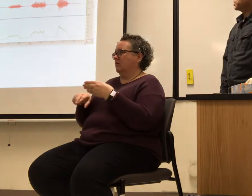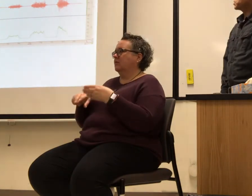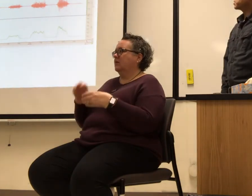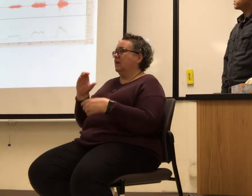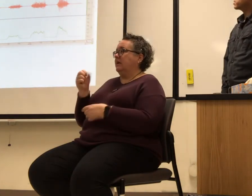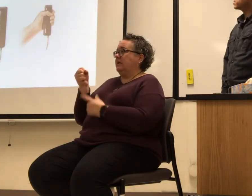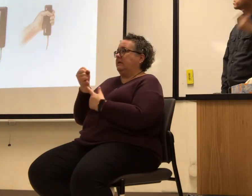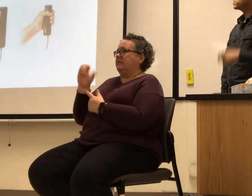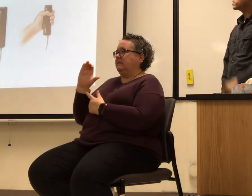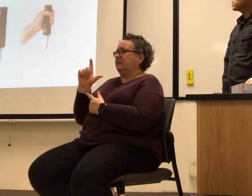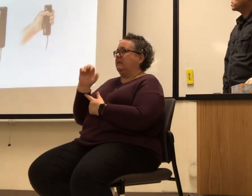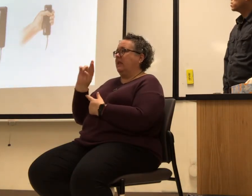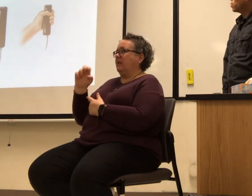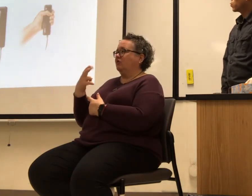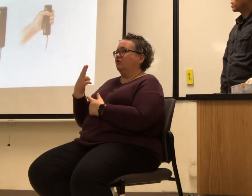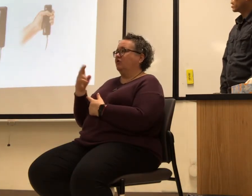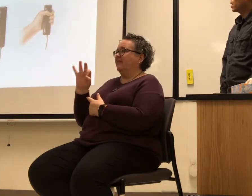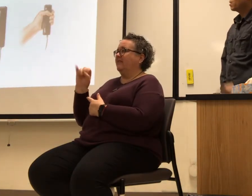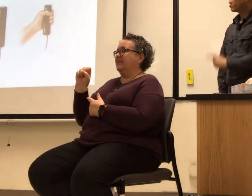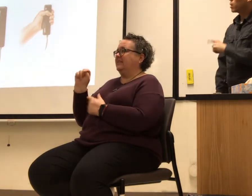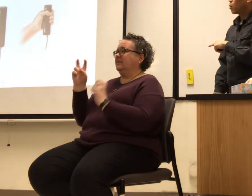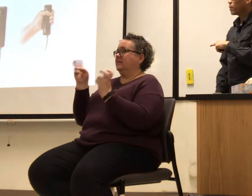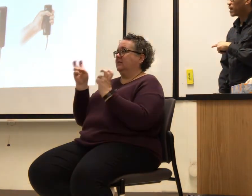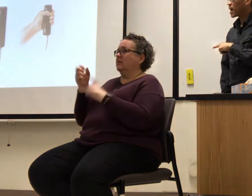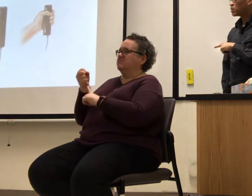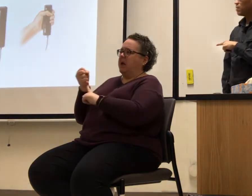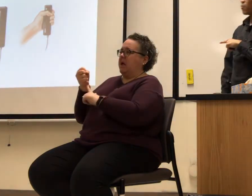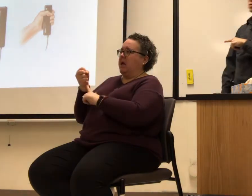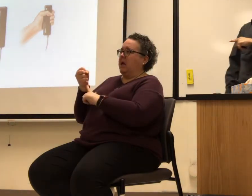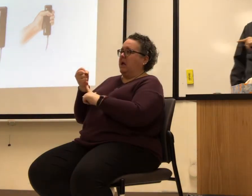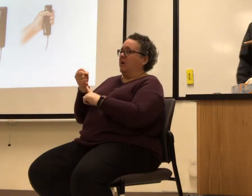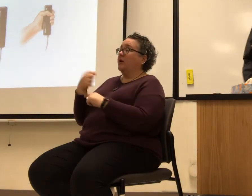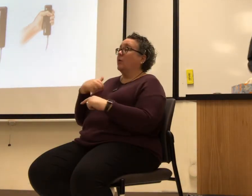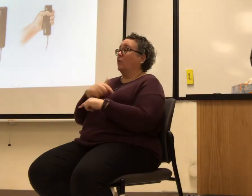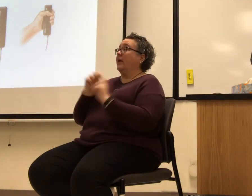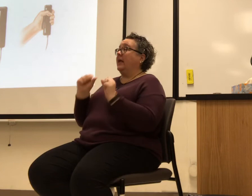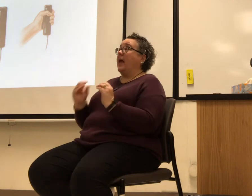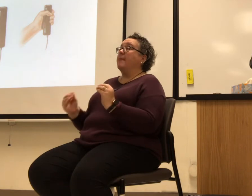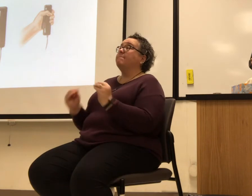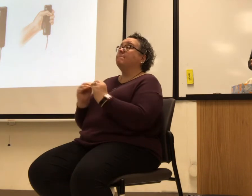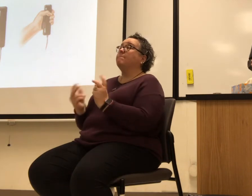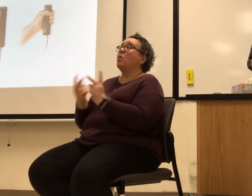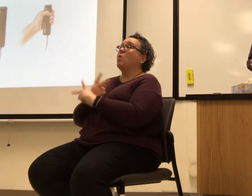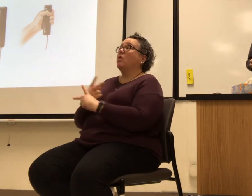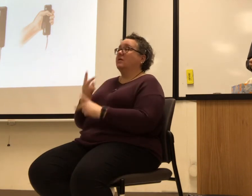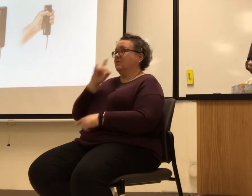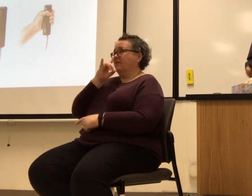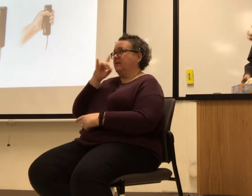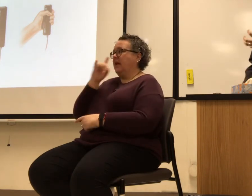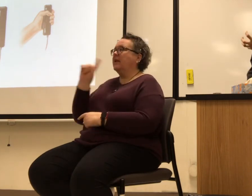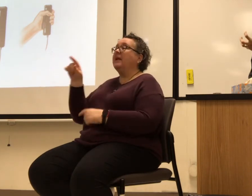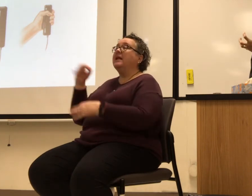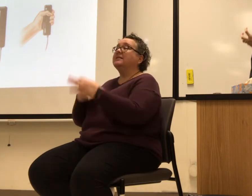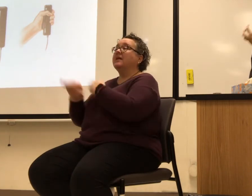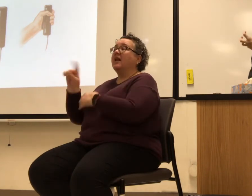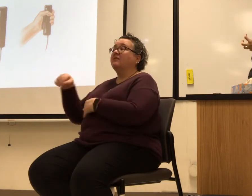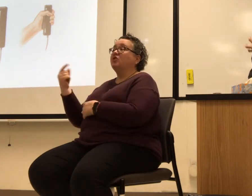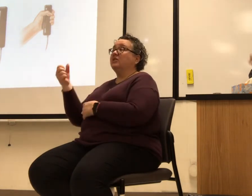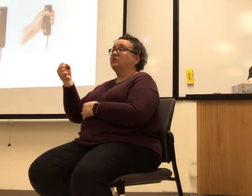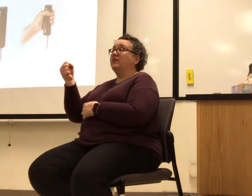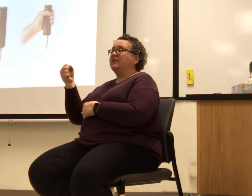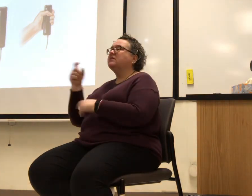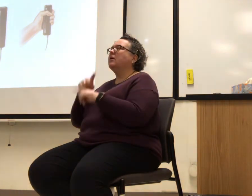Clench fist. Okay. Well, you know, we can actually be more sophisticated. Instead of just making a fist, we actually have